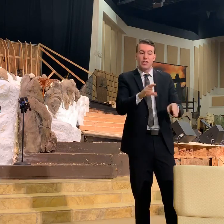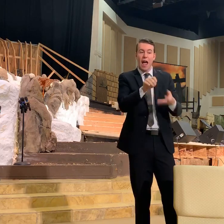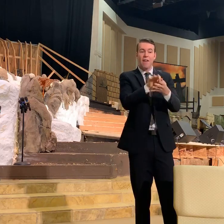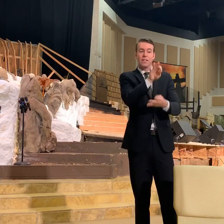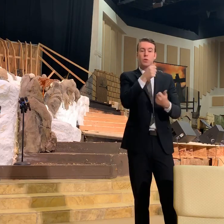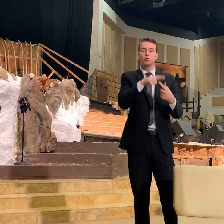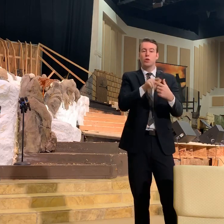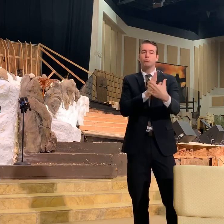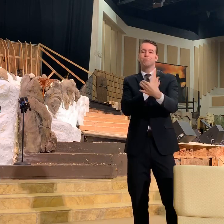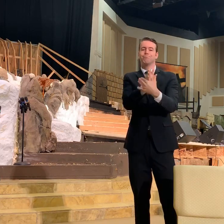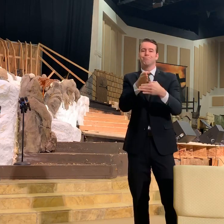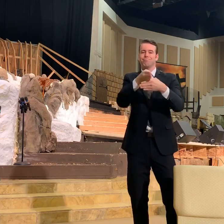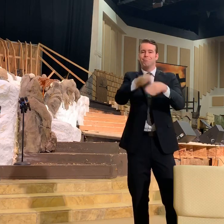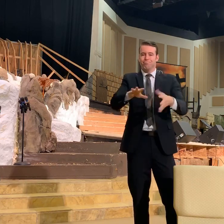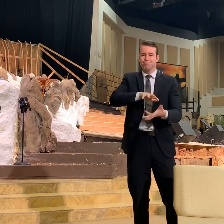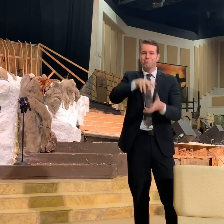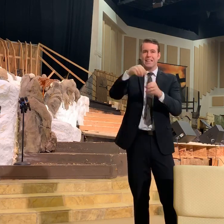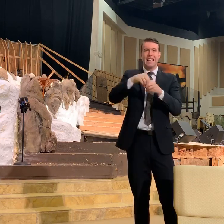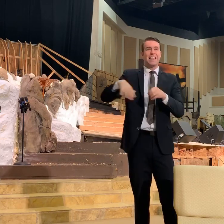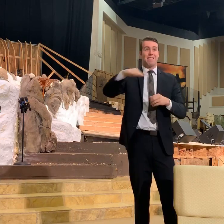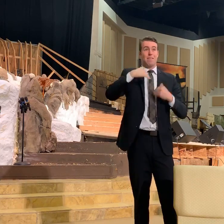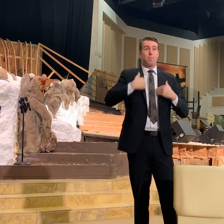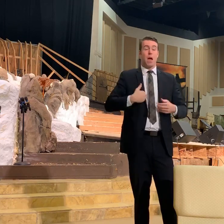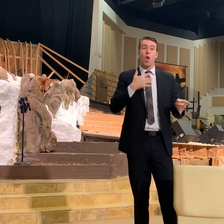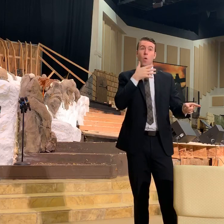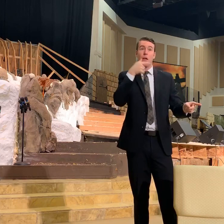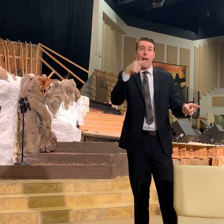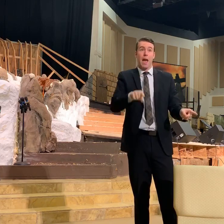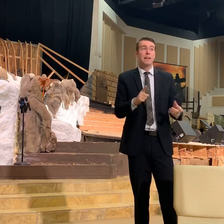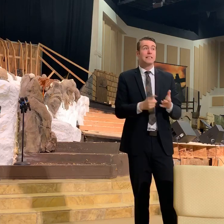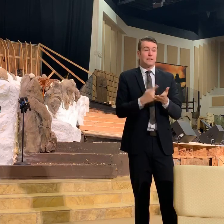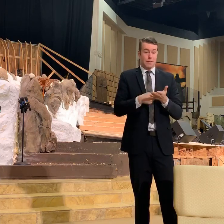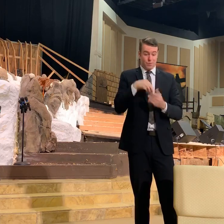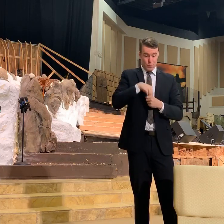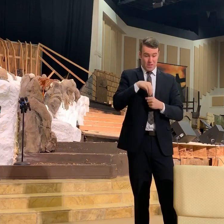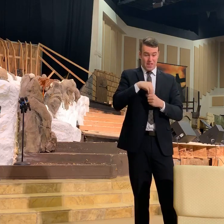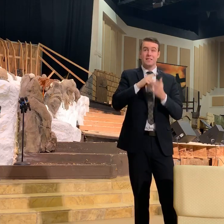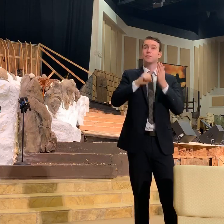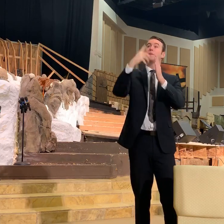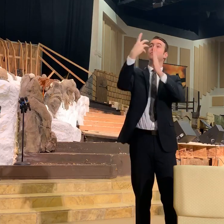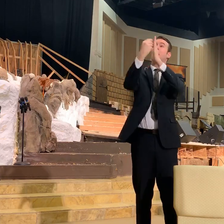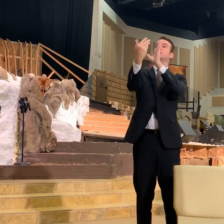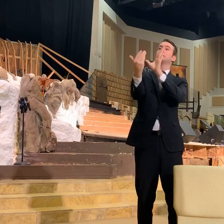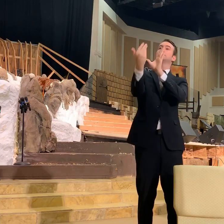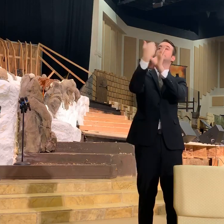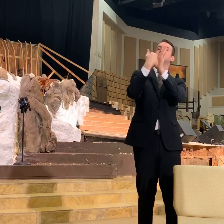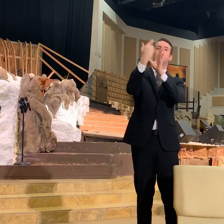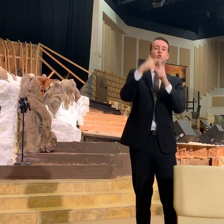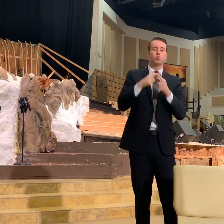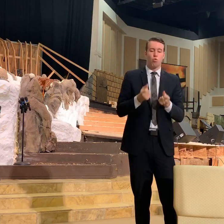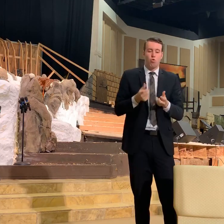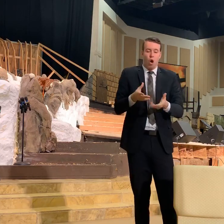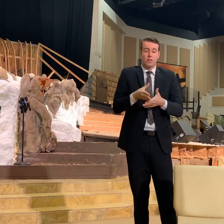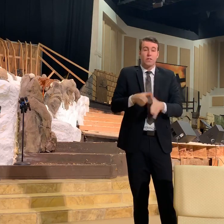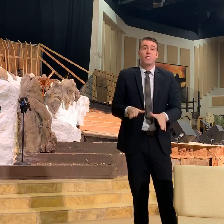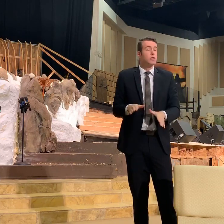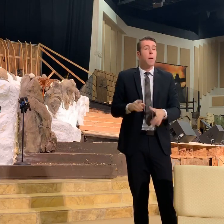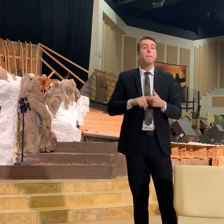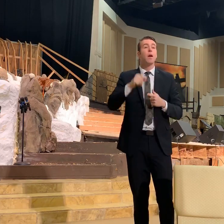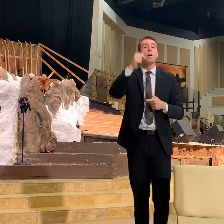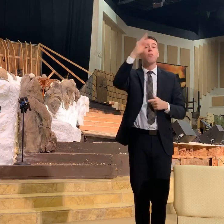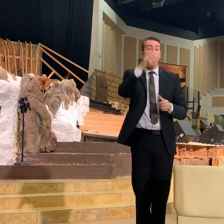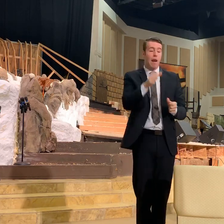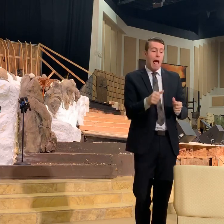work amongst the body and in the body, sometimes without, sometimes within, to bring about a division. But God allows it to